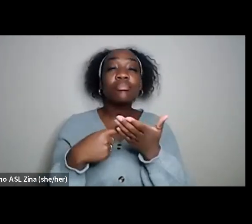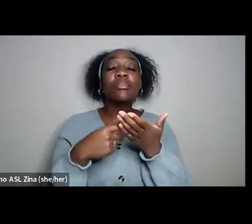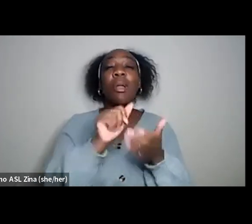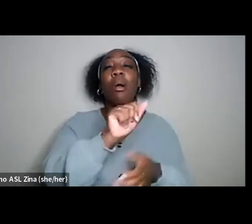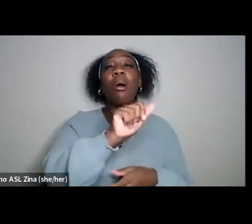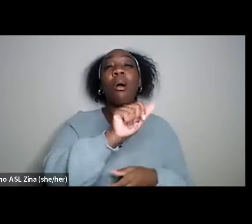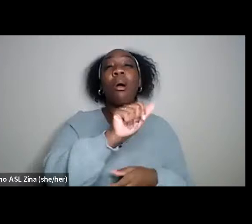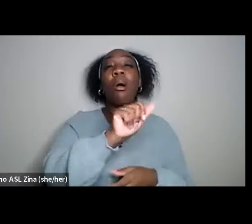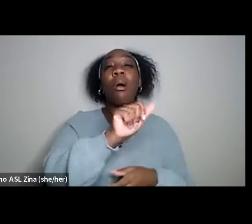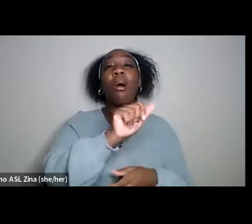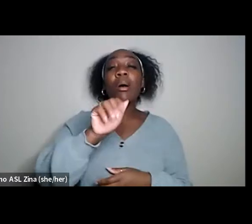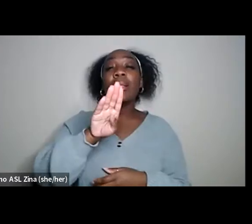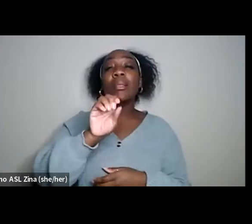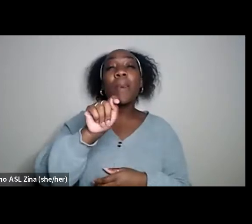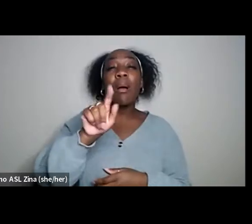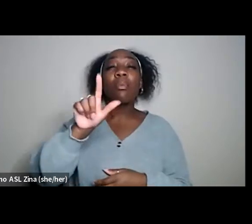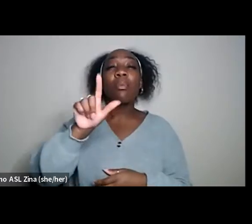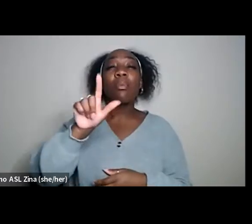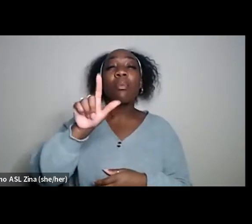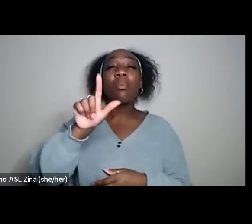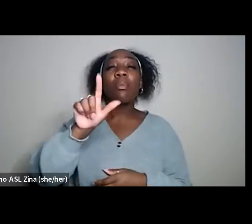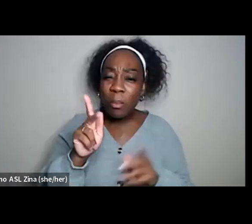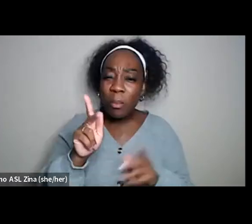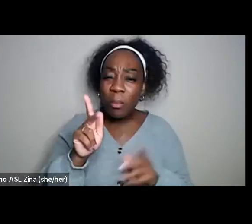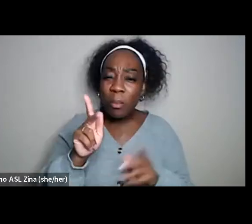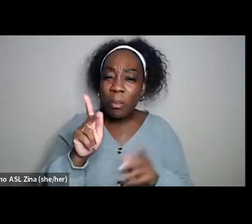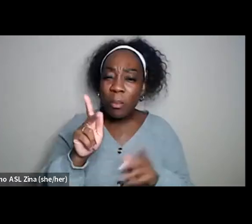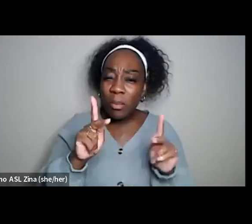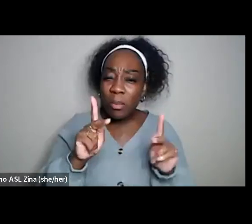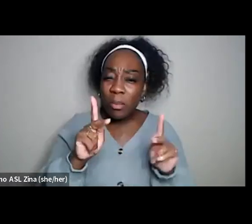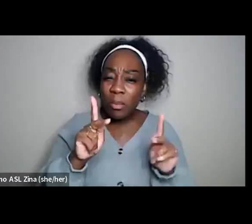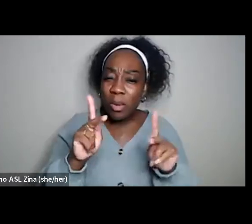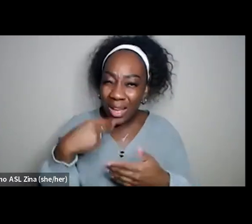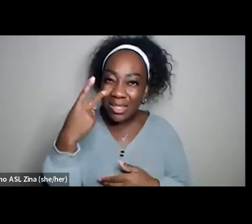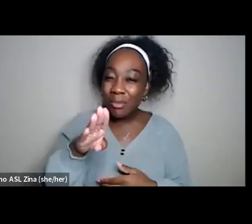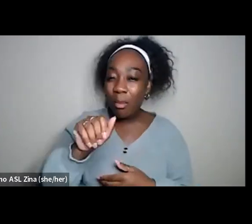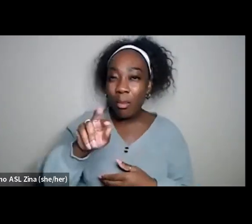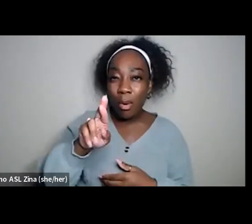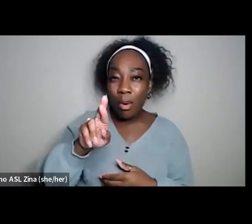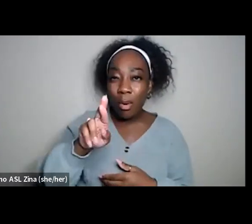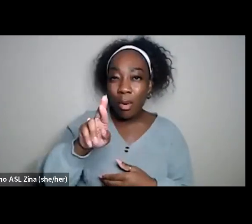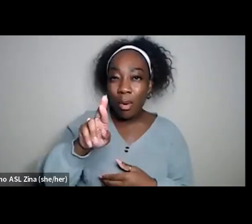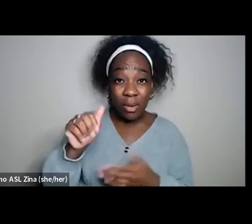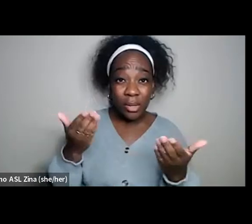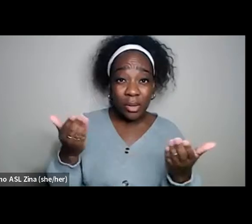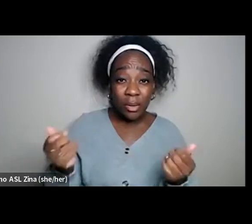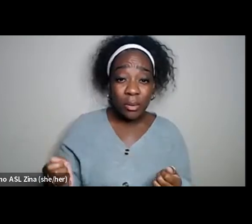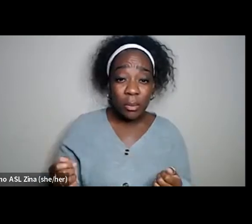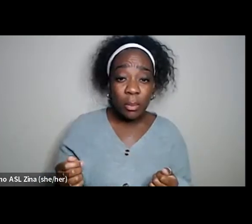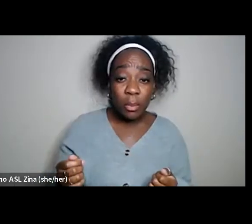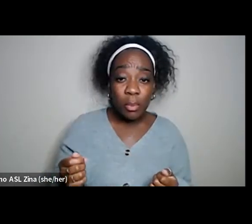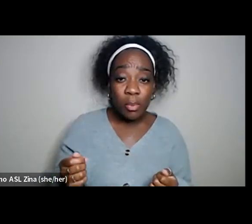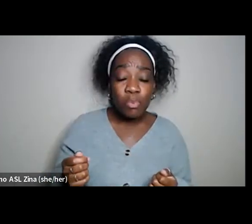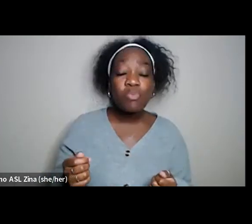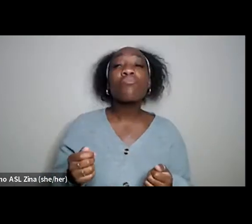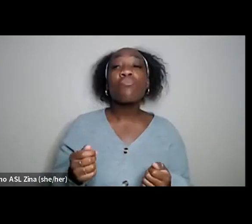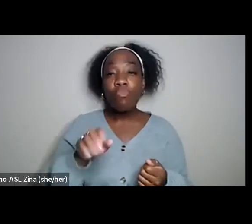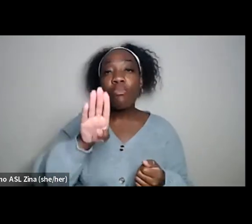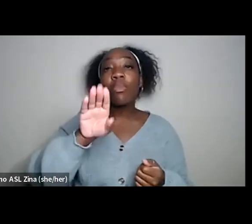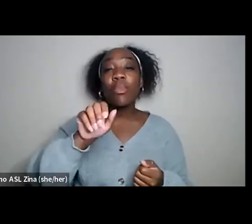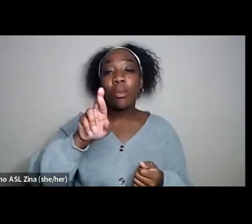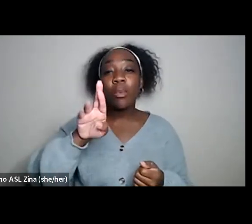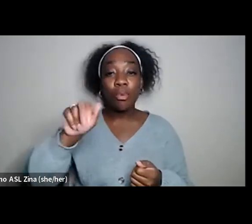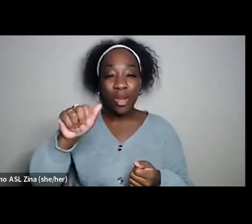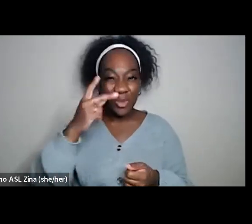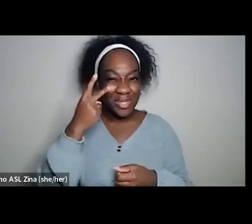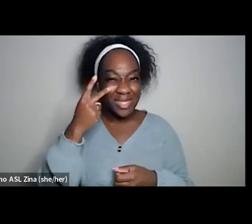coming. Wait, is Barbara on? Did I just see Barbara come? Yeah, Barbara. You see mommy? Hi, Barbara.